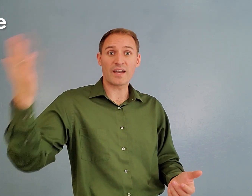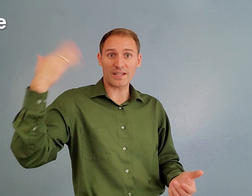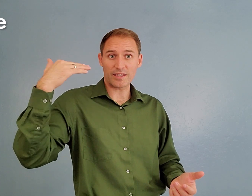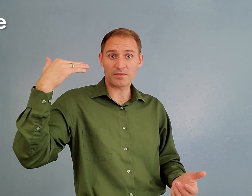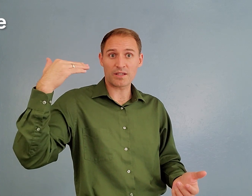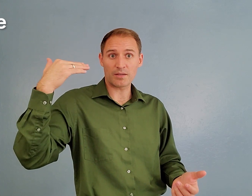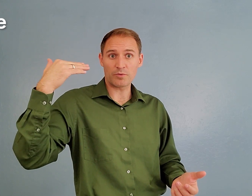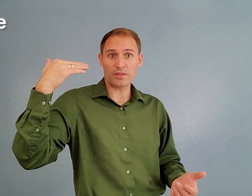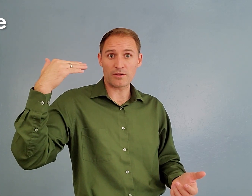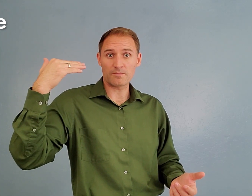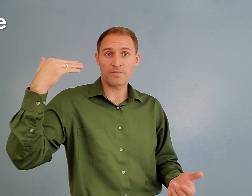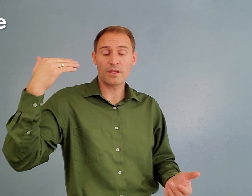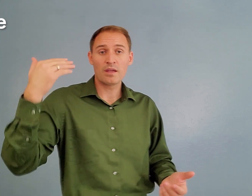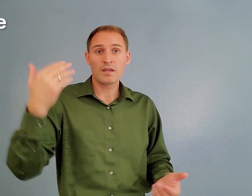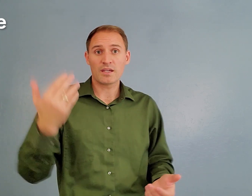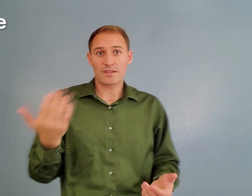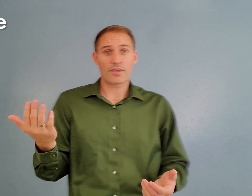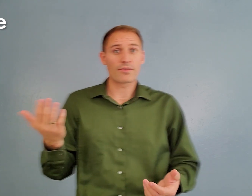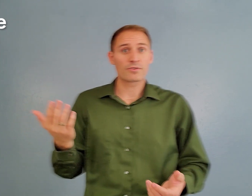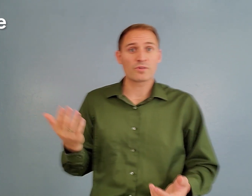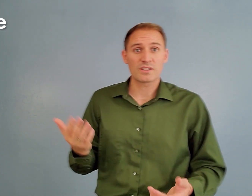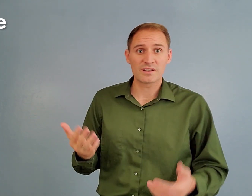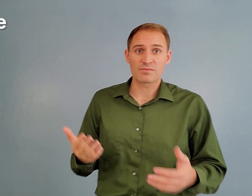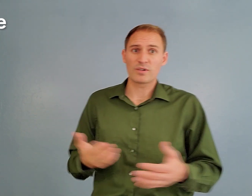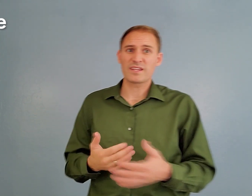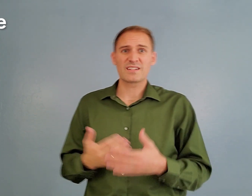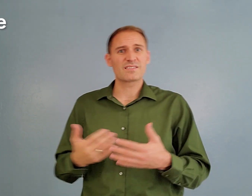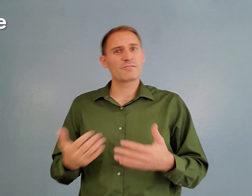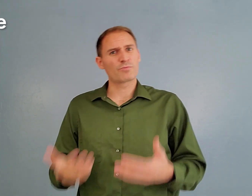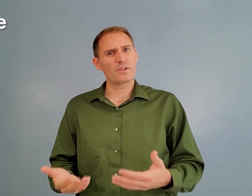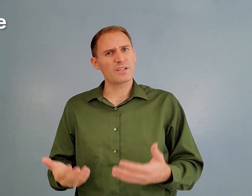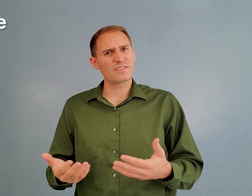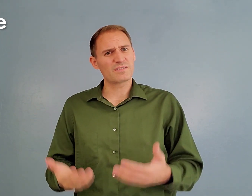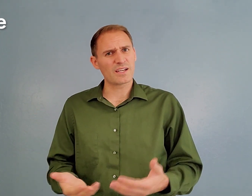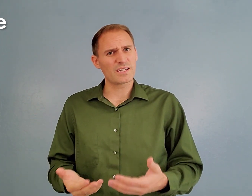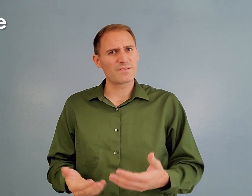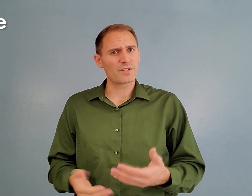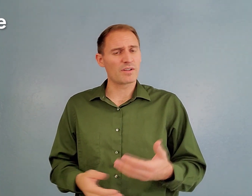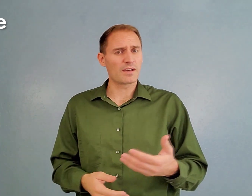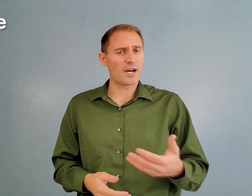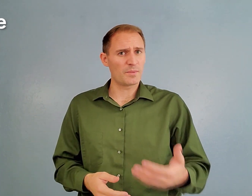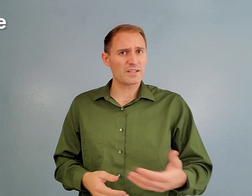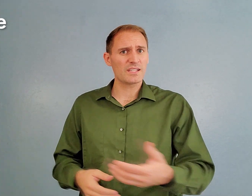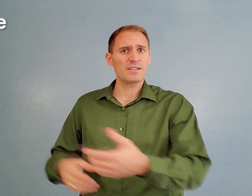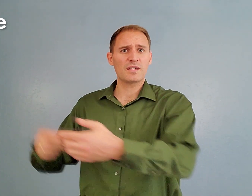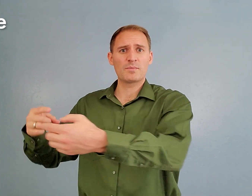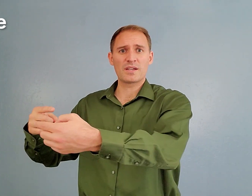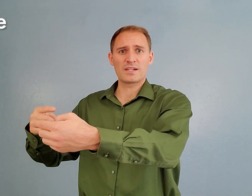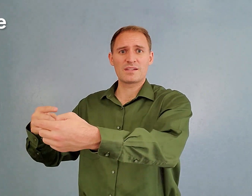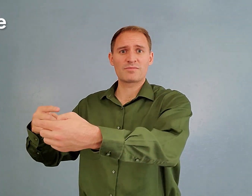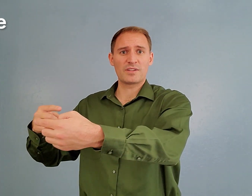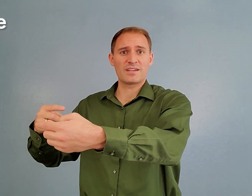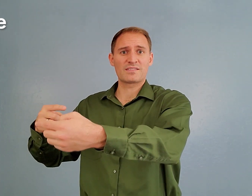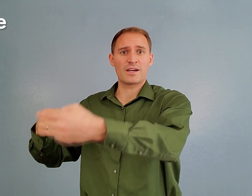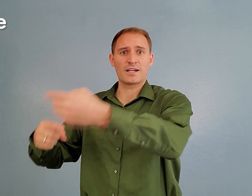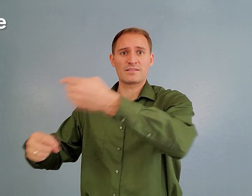inviting them to come with you. And then the third one is one that isn't really signed very commonly, but it is one that is taught. So